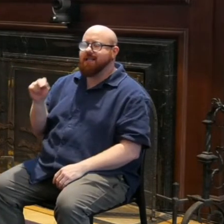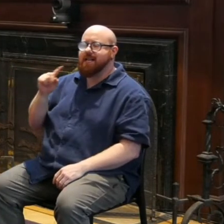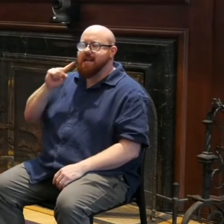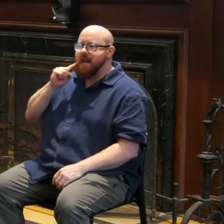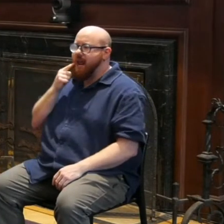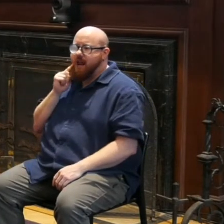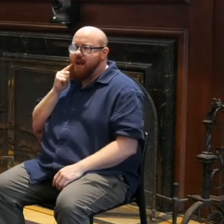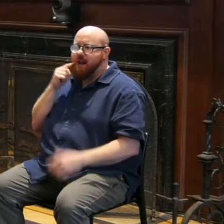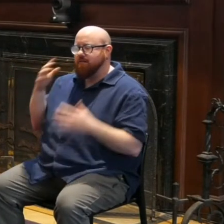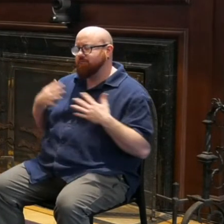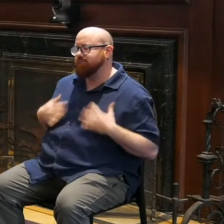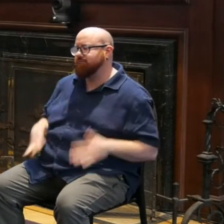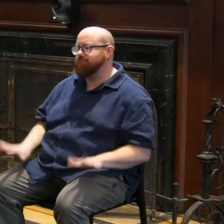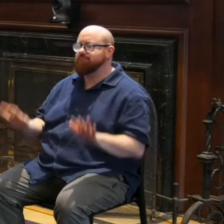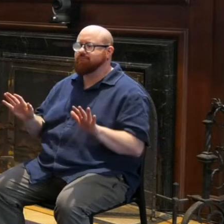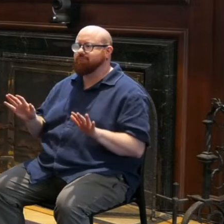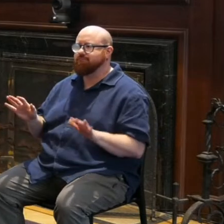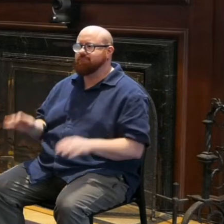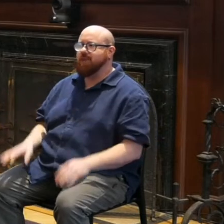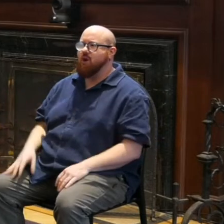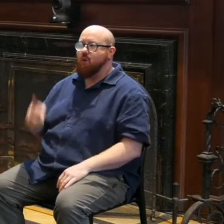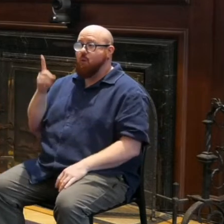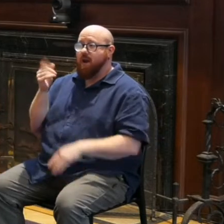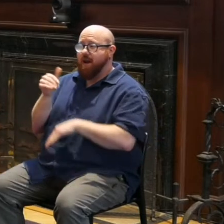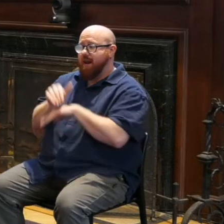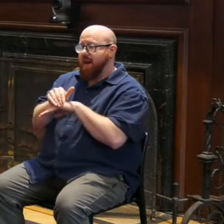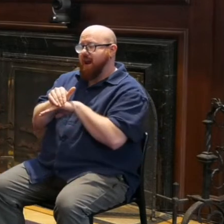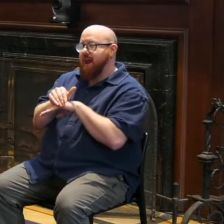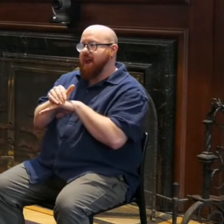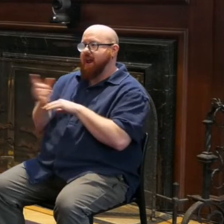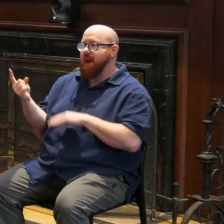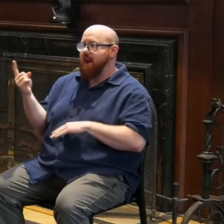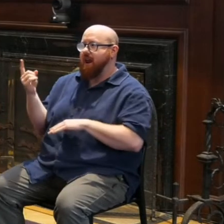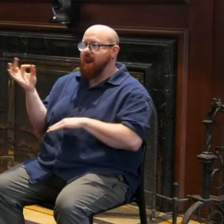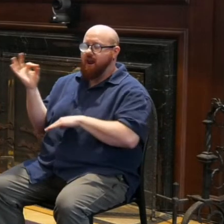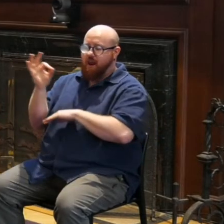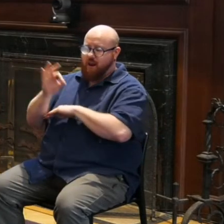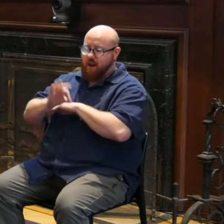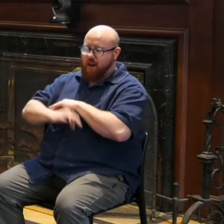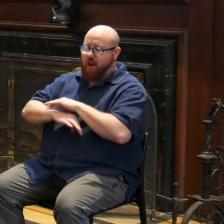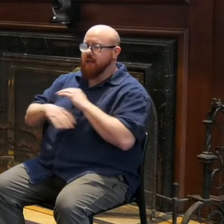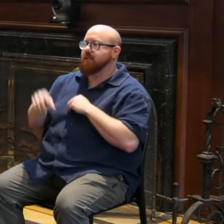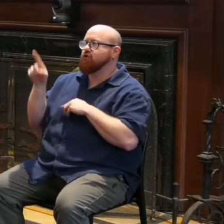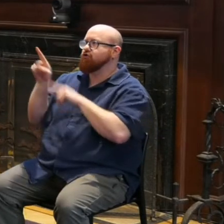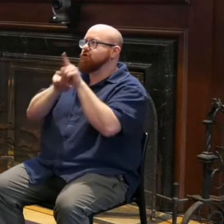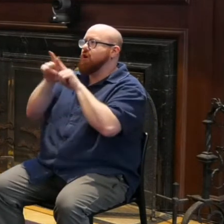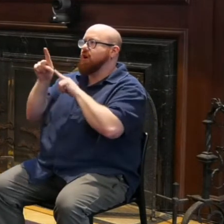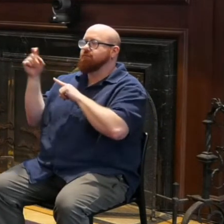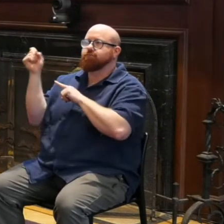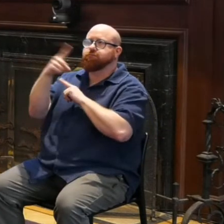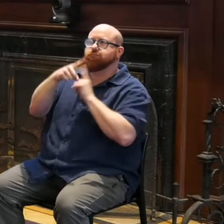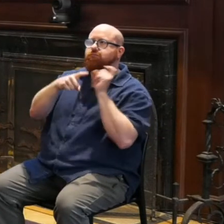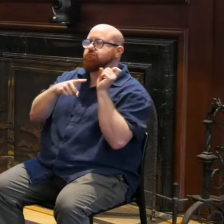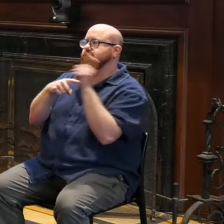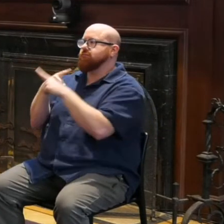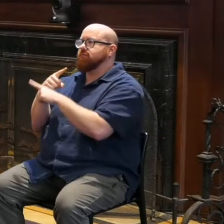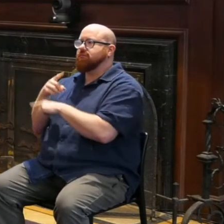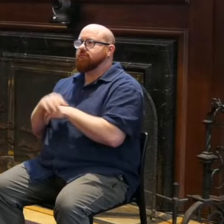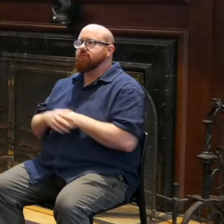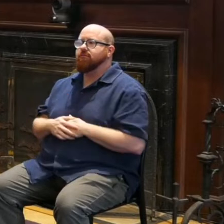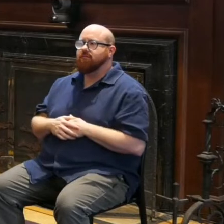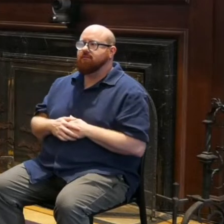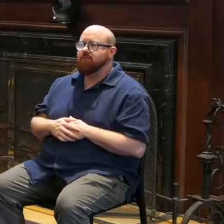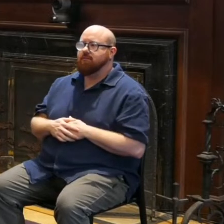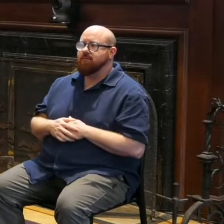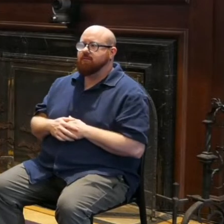cloud confection. When night falls, stars shoot past, gilded ornaments resplendent against the